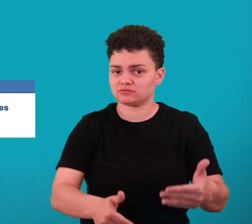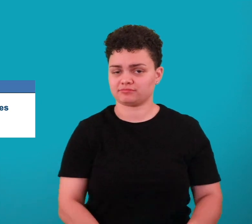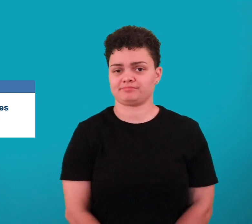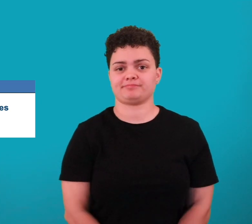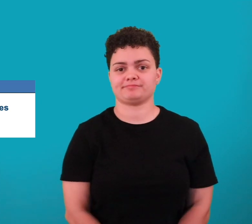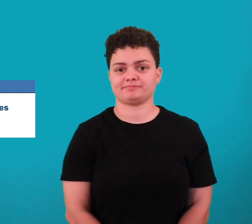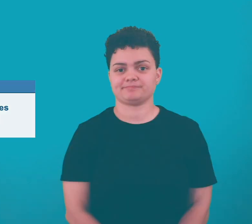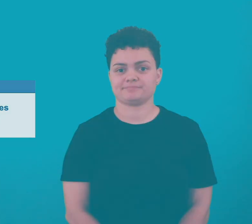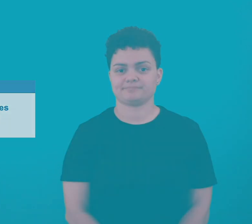of the process.